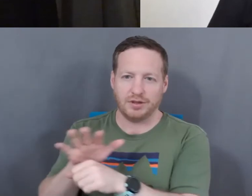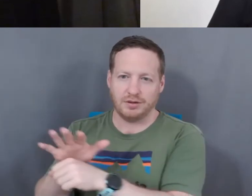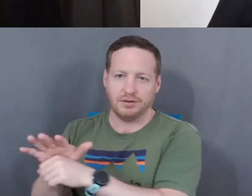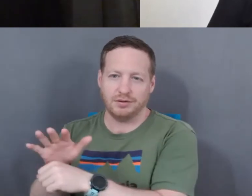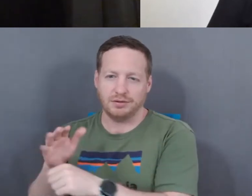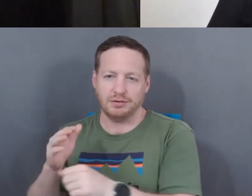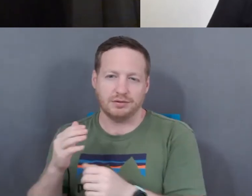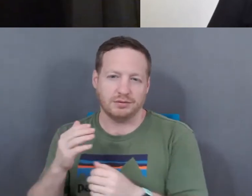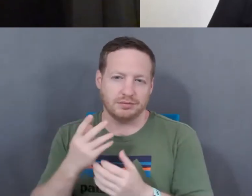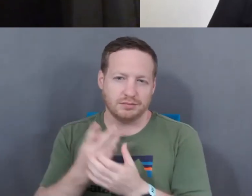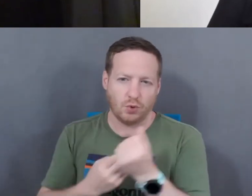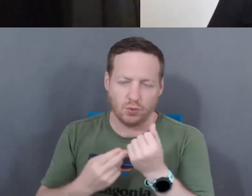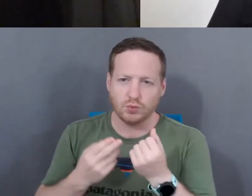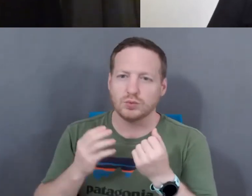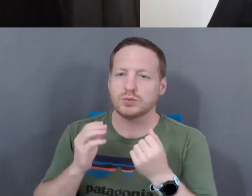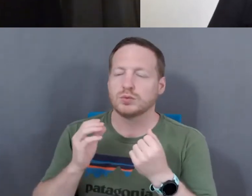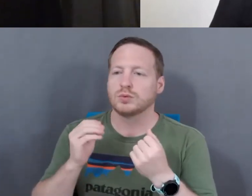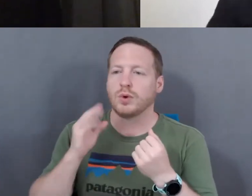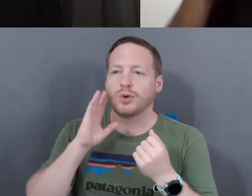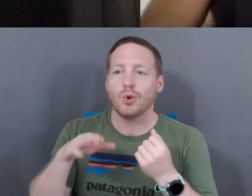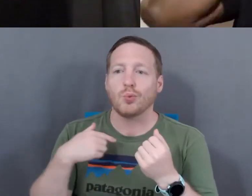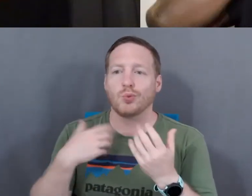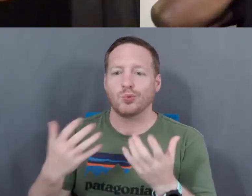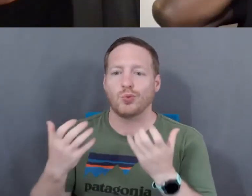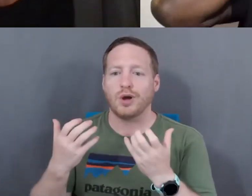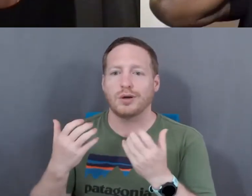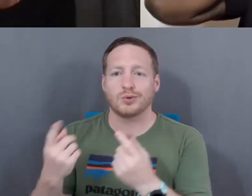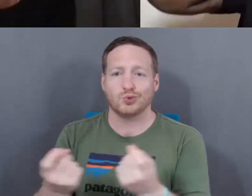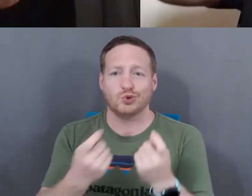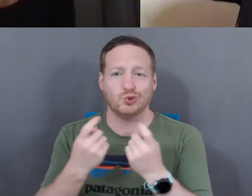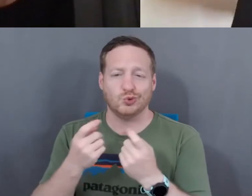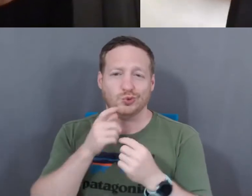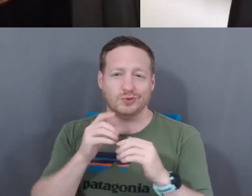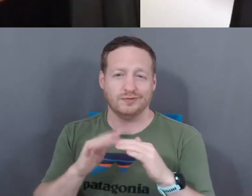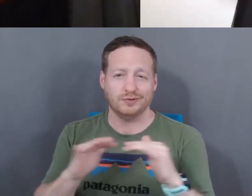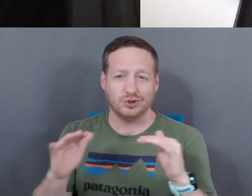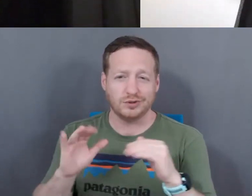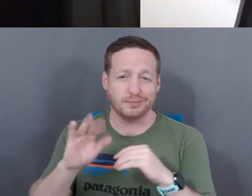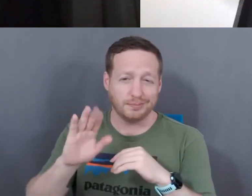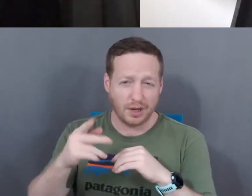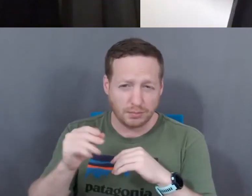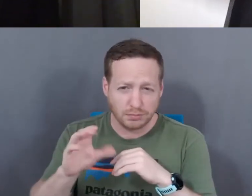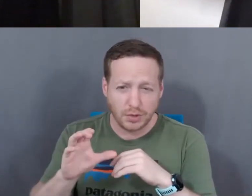And we should fill both of those slots. We have talked about recruiting a